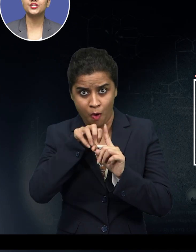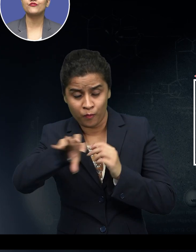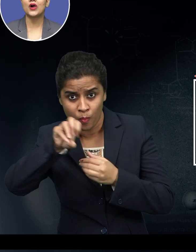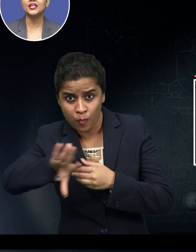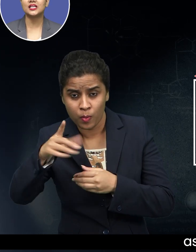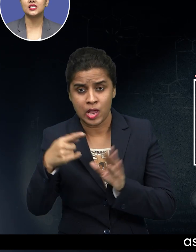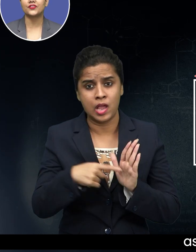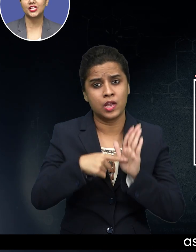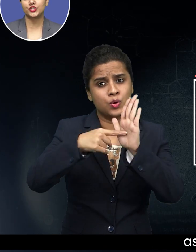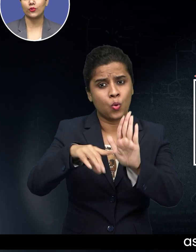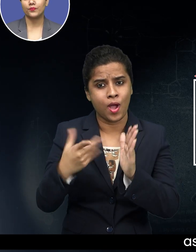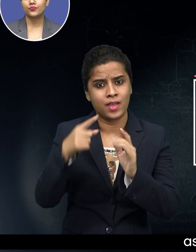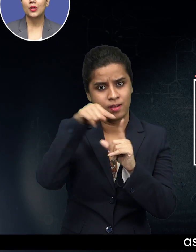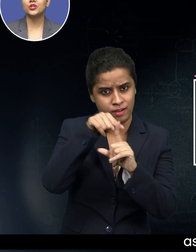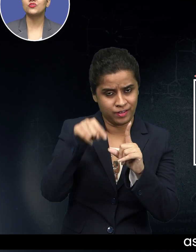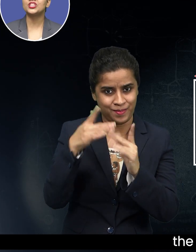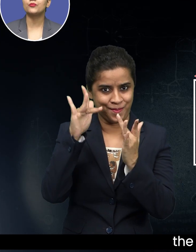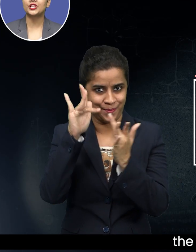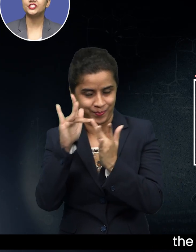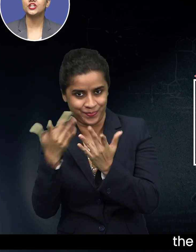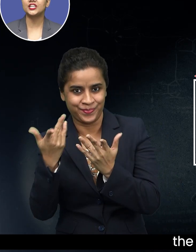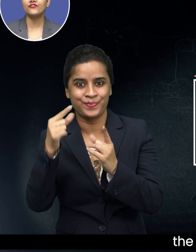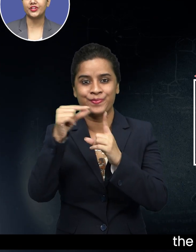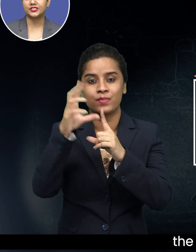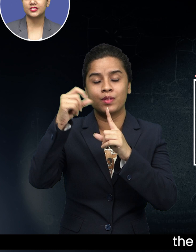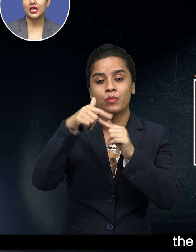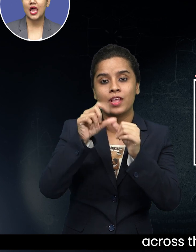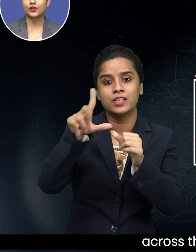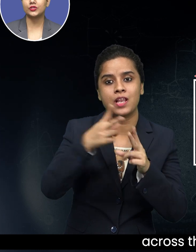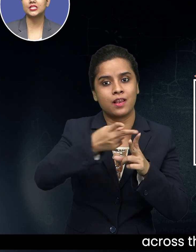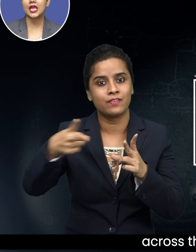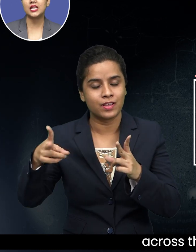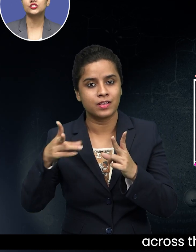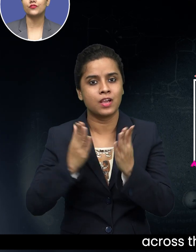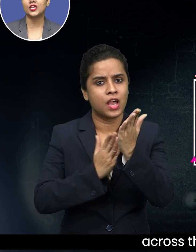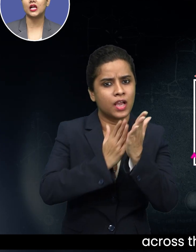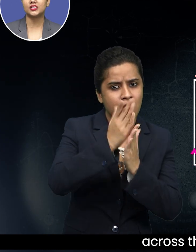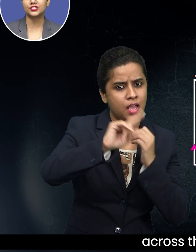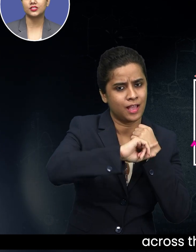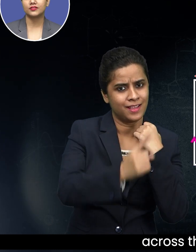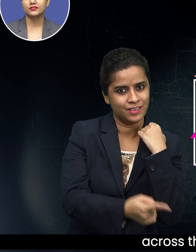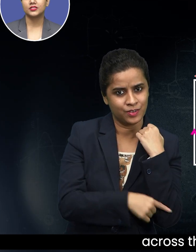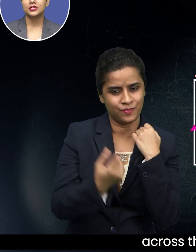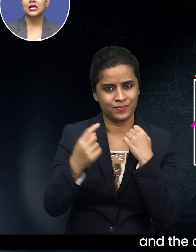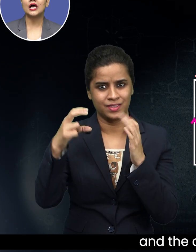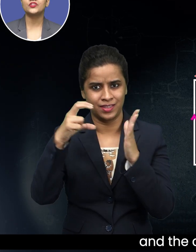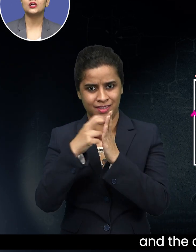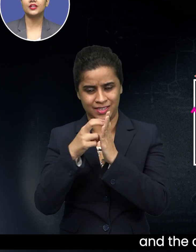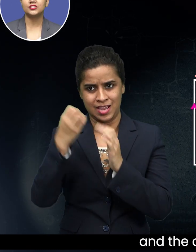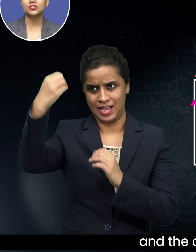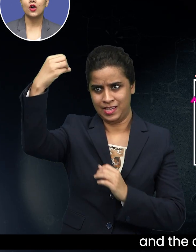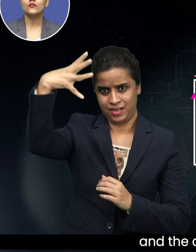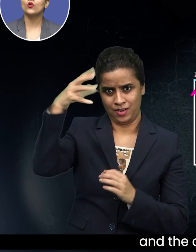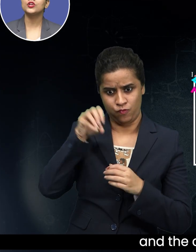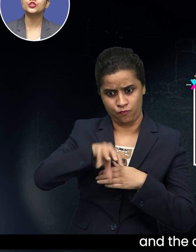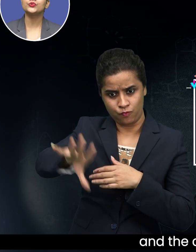can be defined as the ratio between the potential difference across the ends of the conductor and the